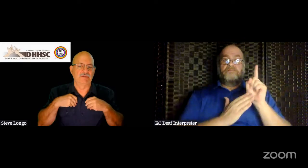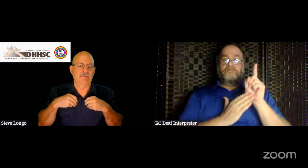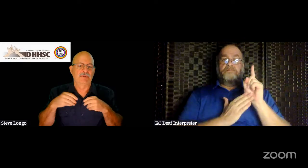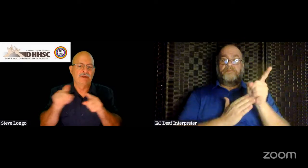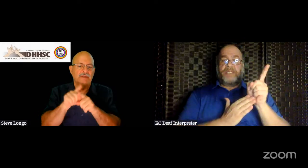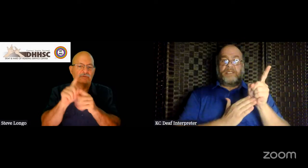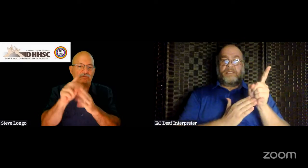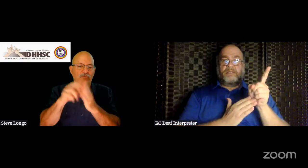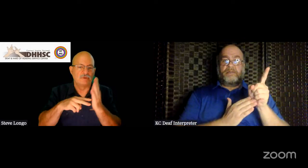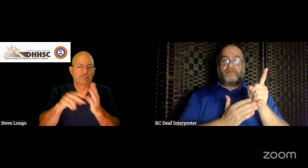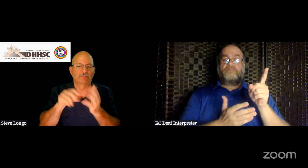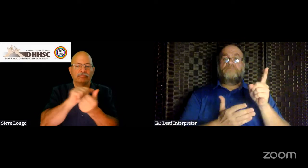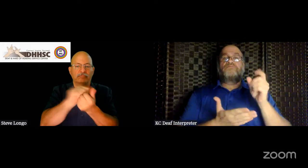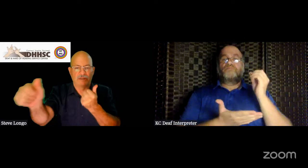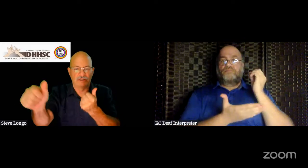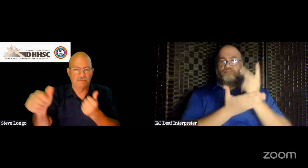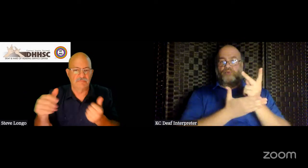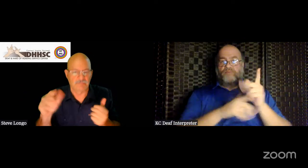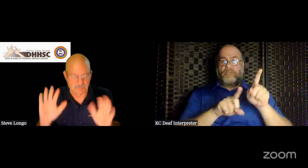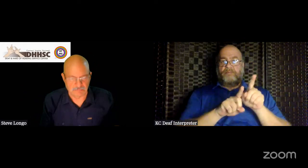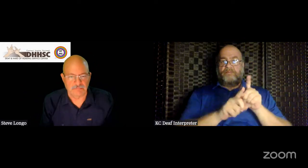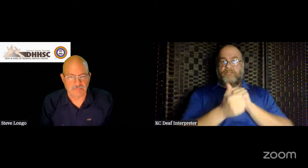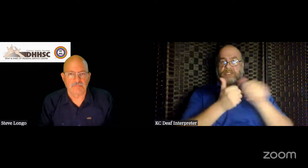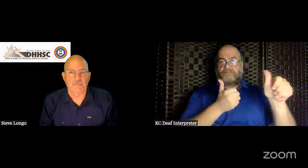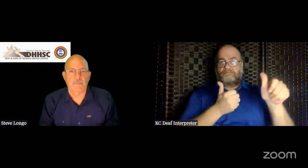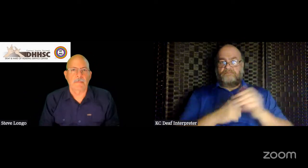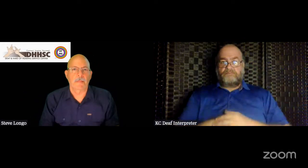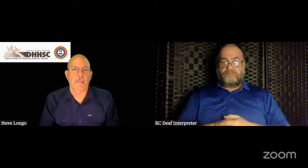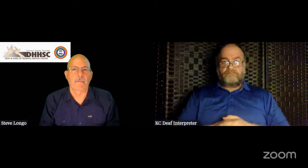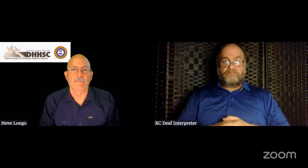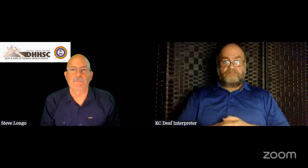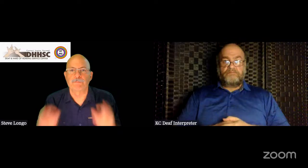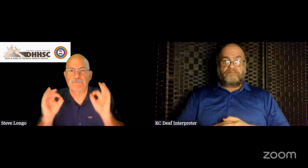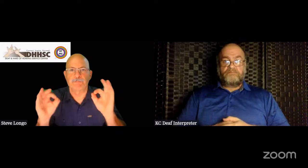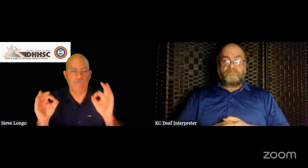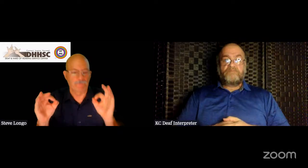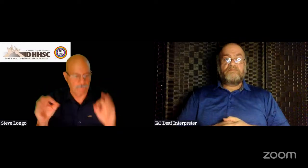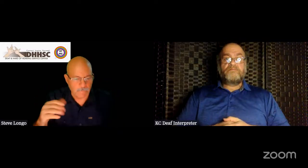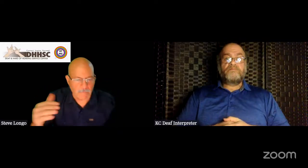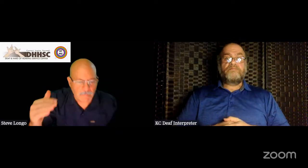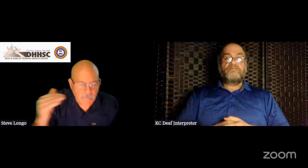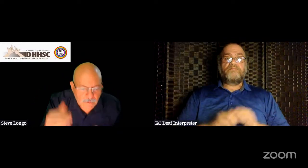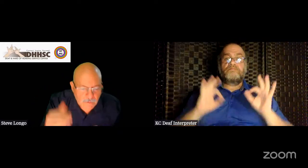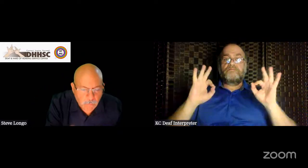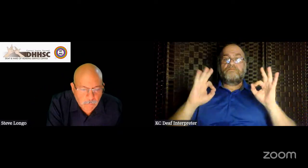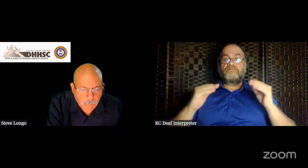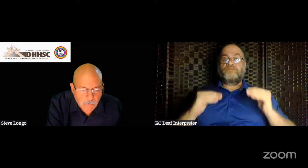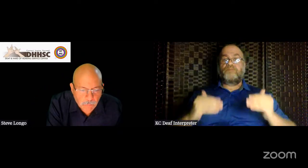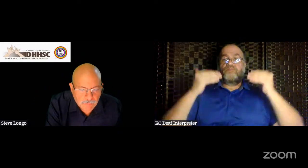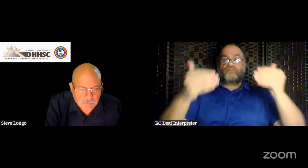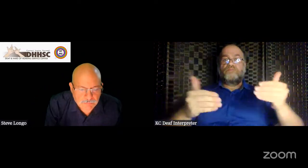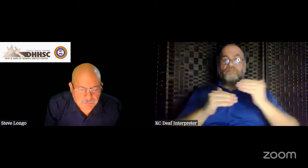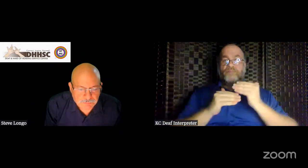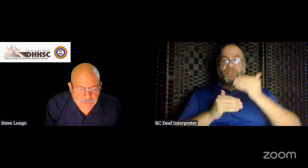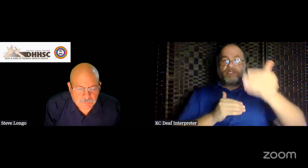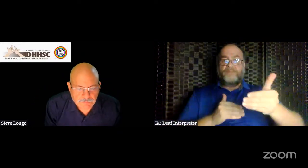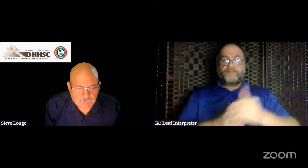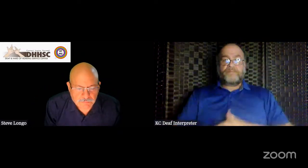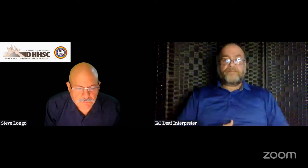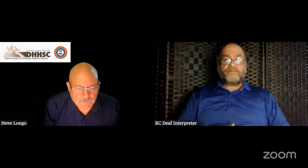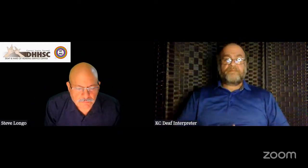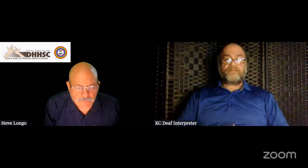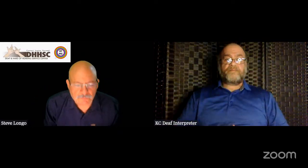No dissension? Okay, the May minutes are accepted into the minutes as read.